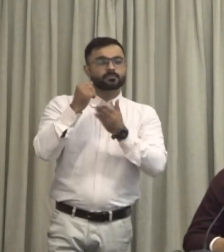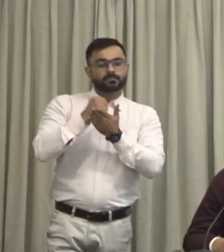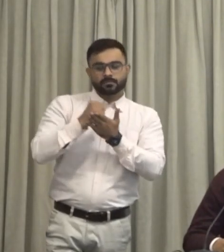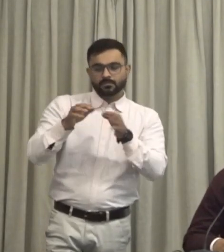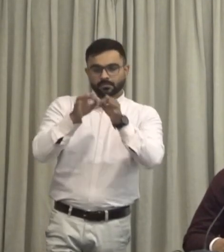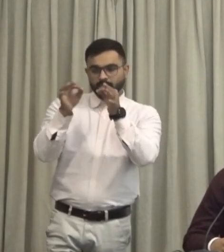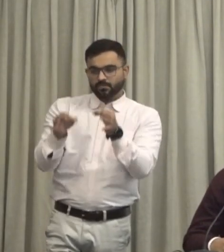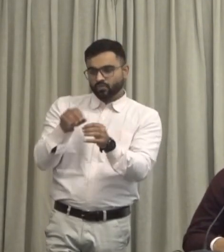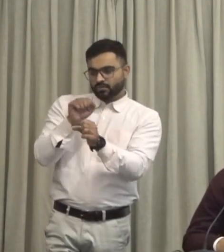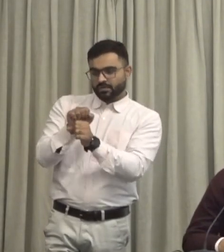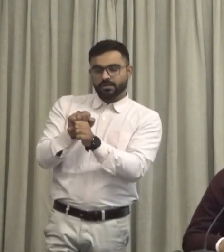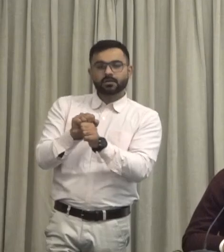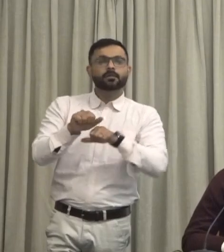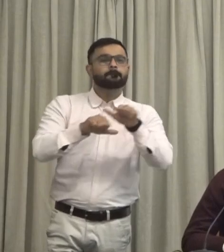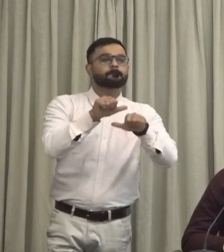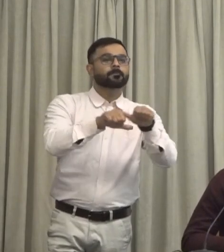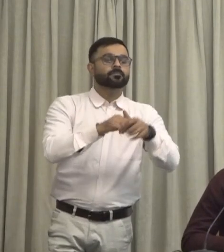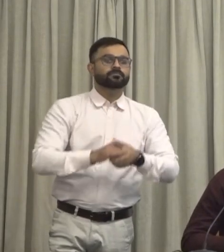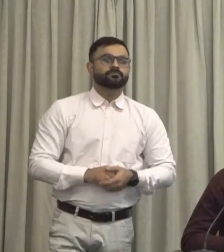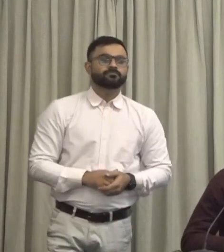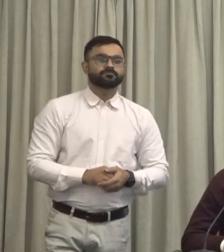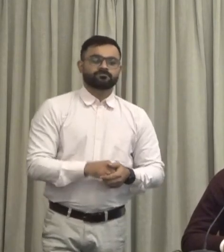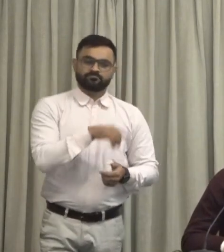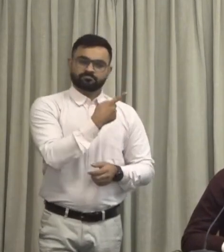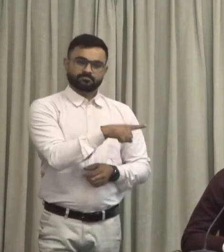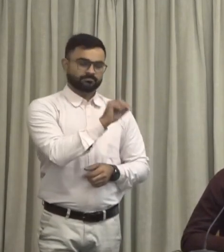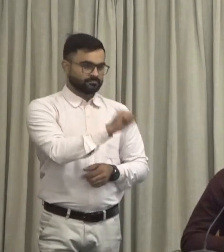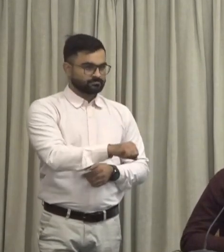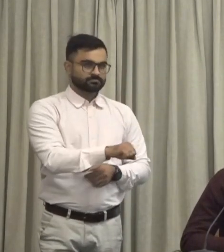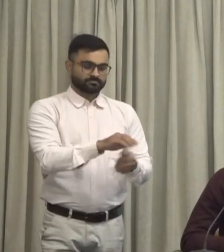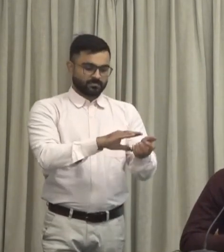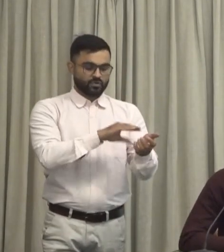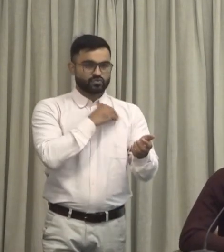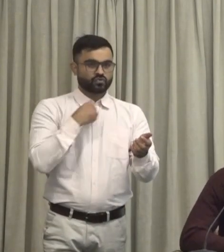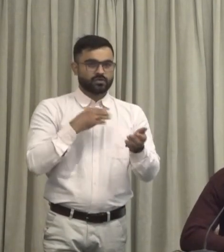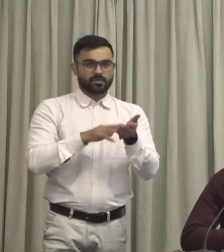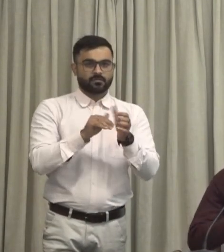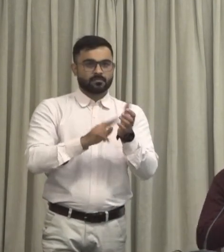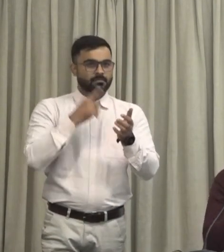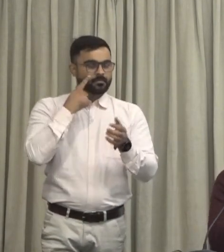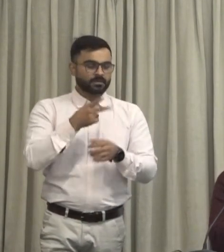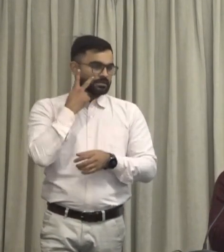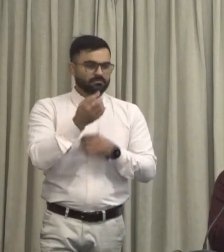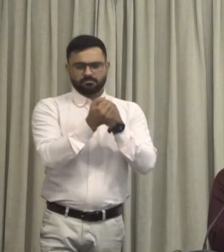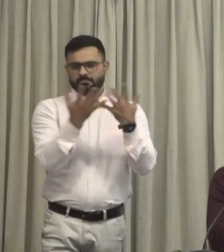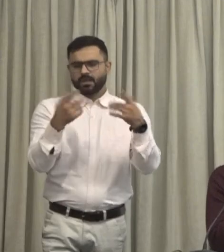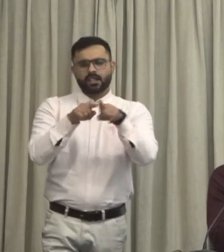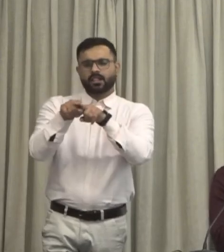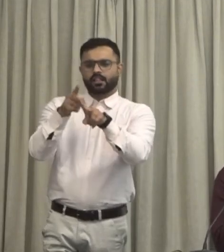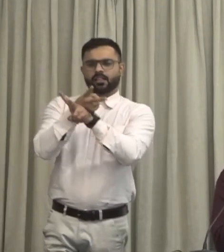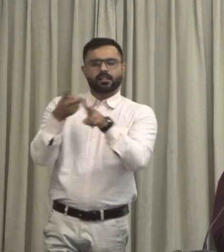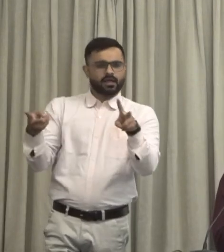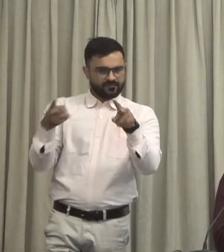pragmatic, workable procedure. Yeah, absolutely, Dr. Mani. And I mean, we saw many examples